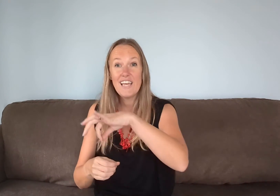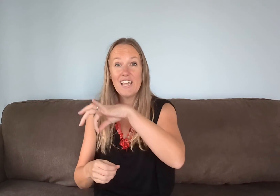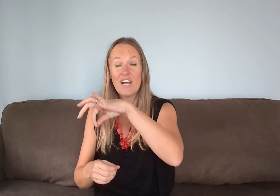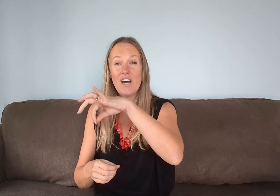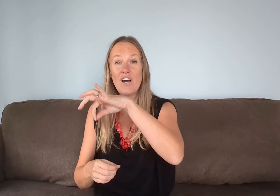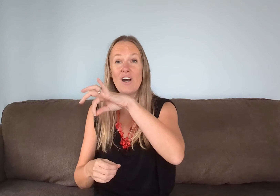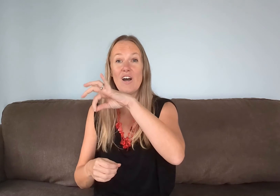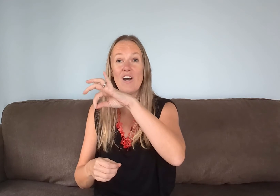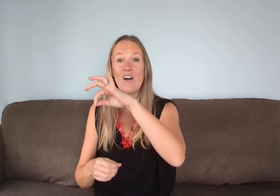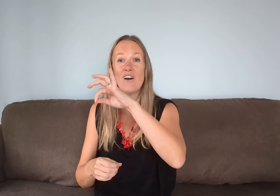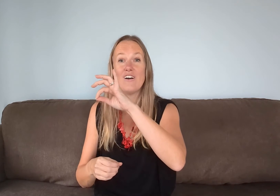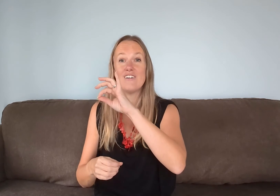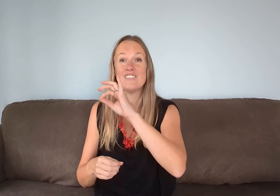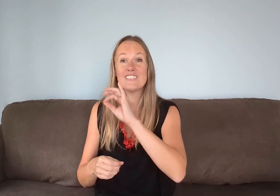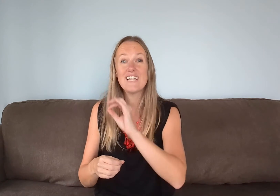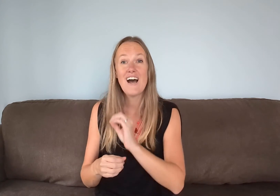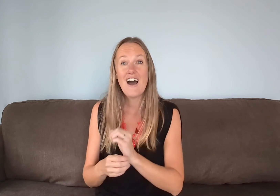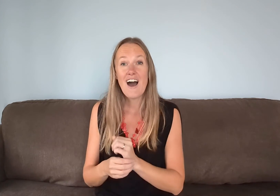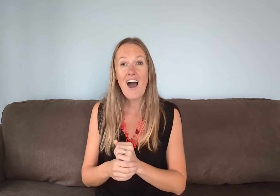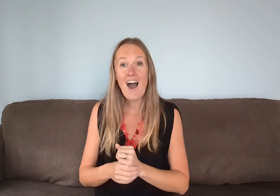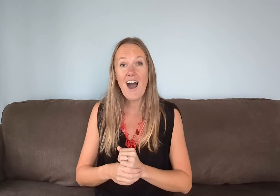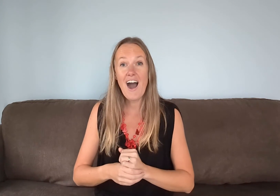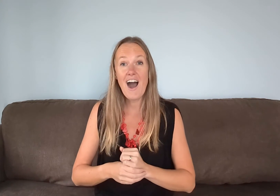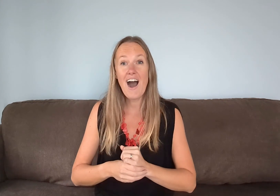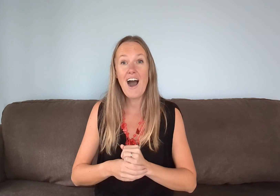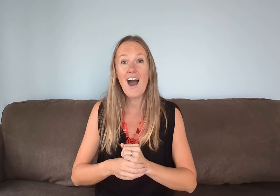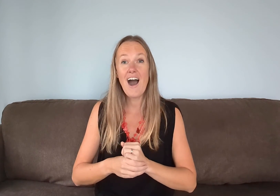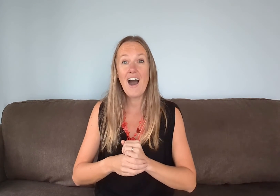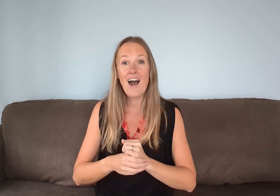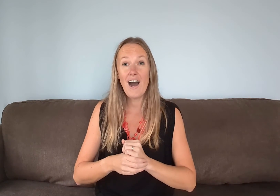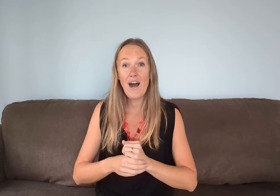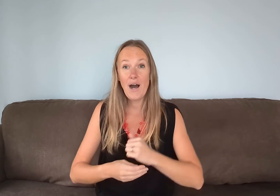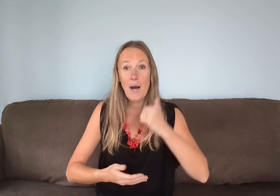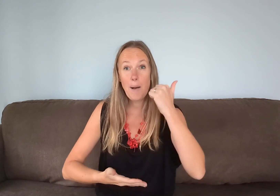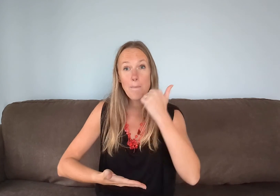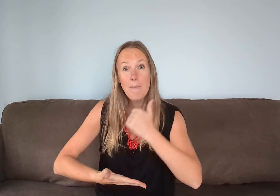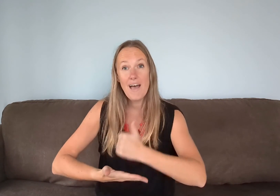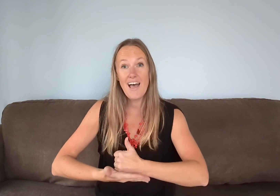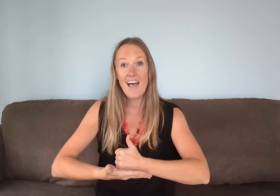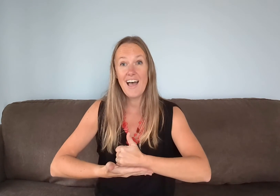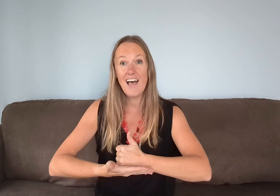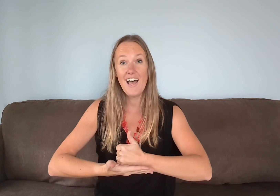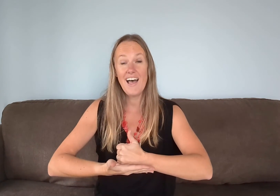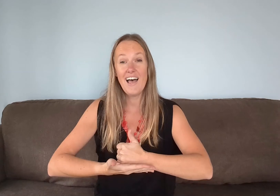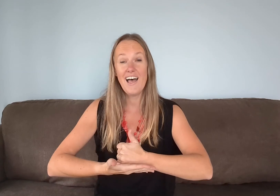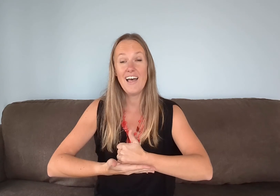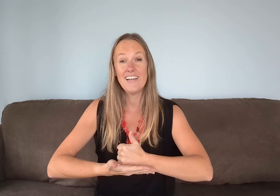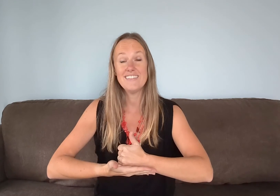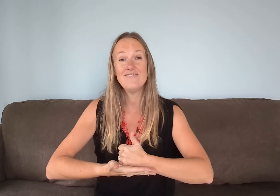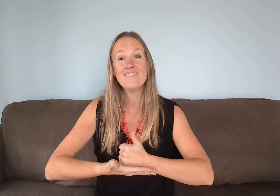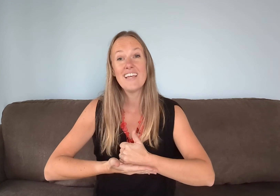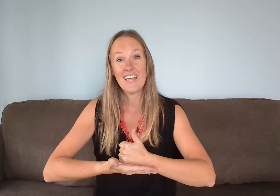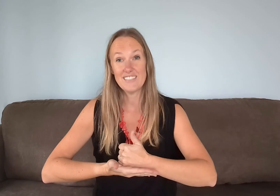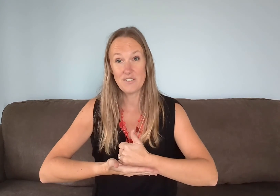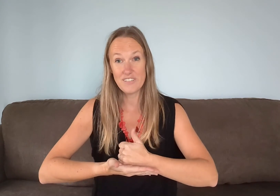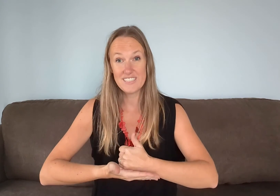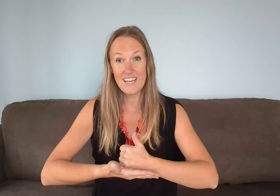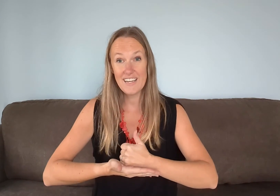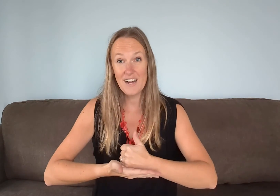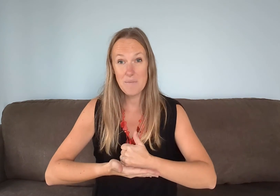Holy Ghost. Amen. Okay, so So if you're signing